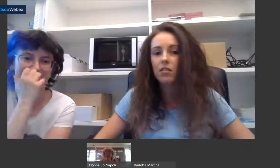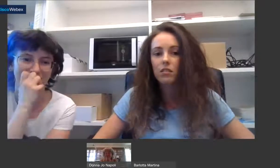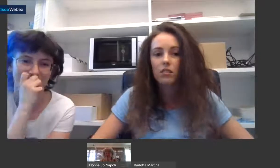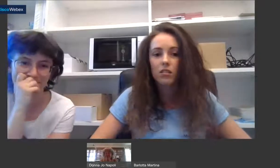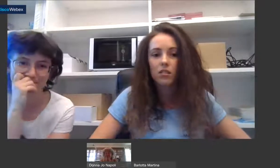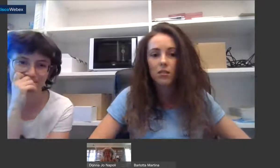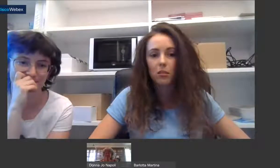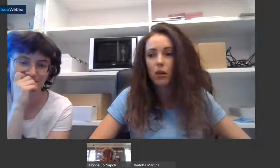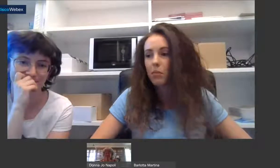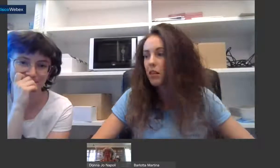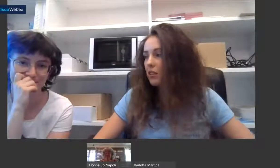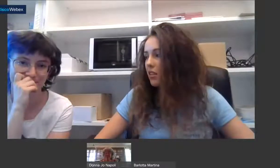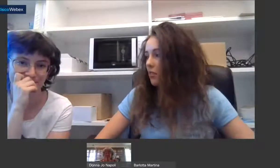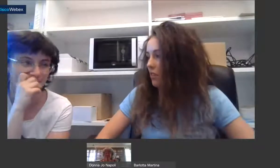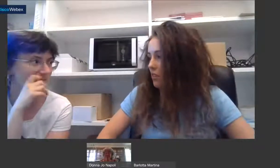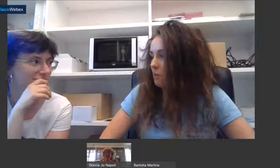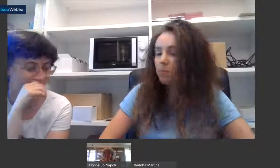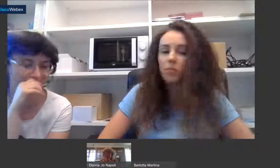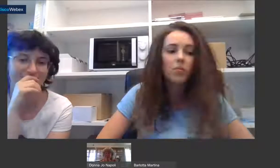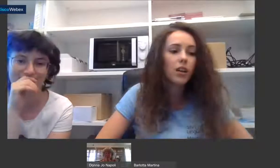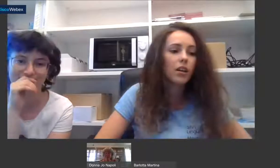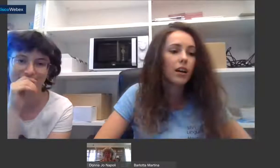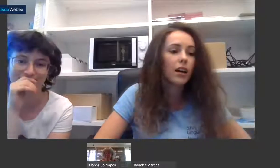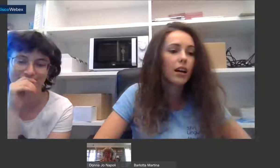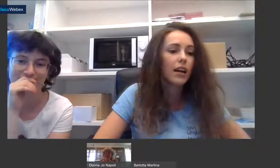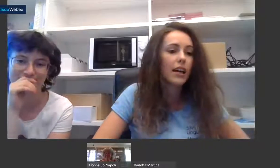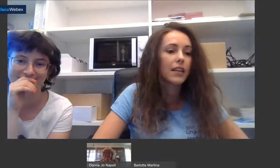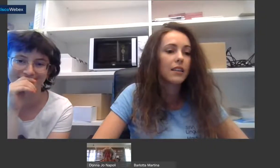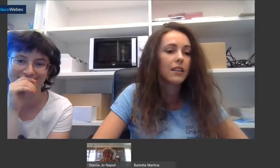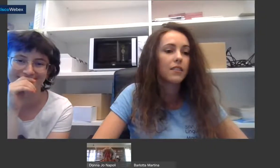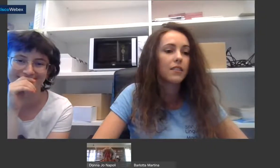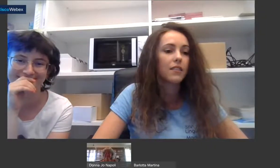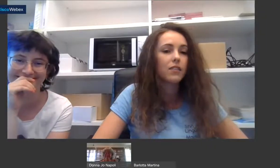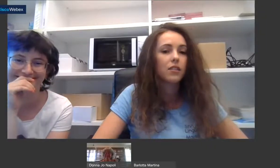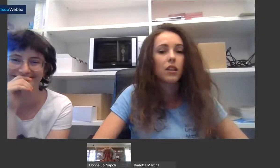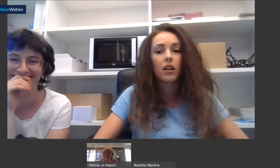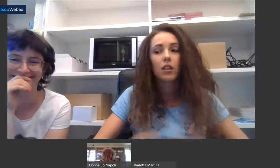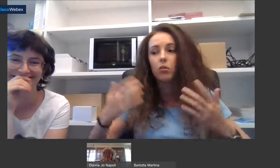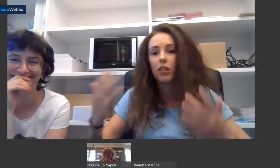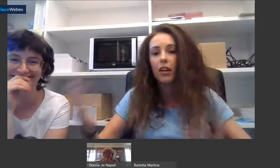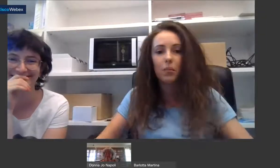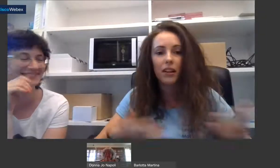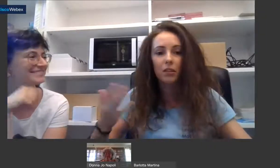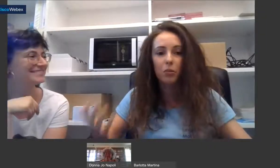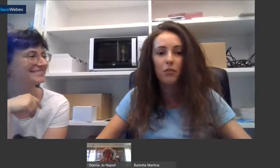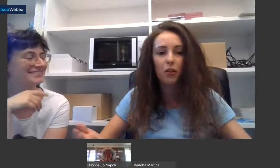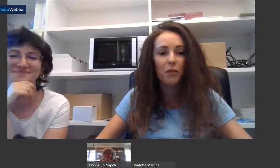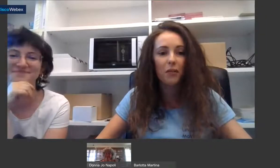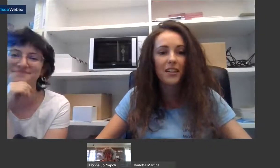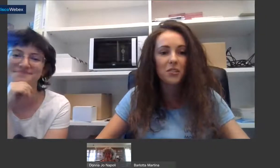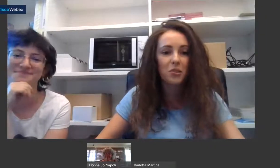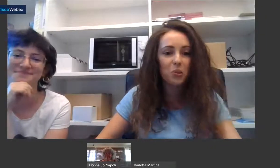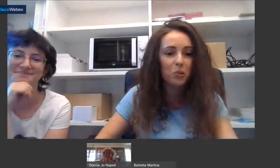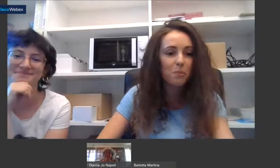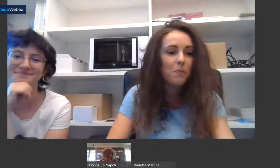this webinar series. And to thank all the people that were following us on YouTube.